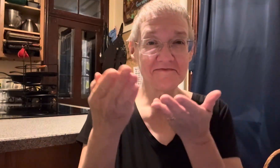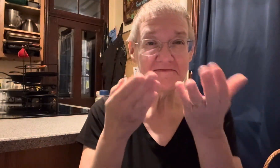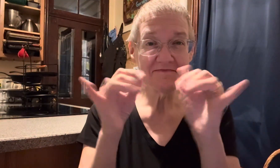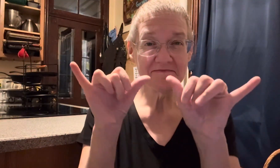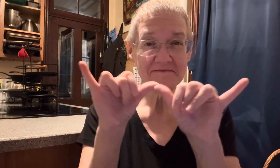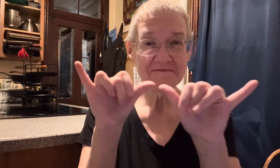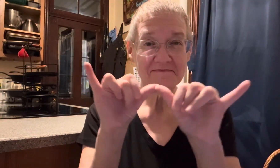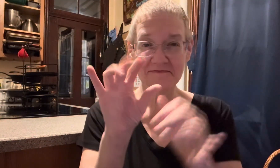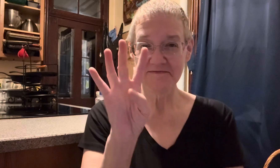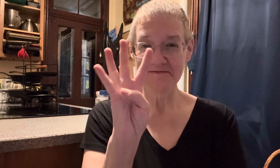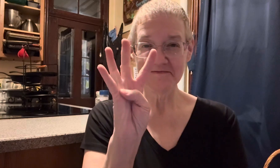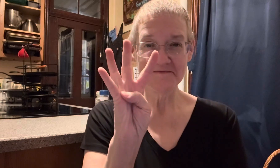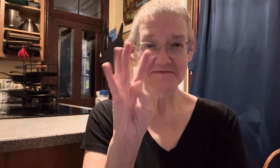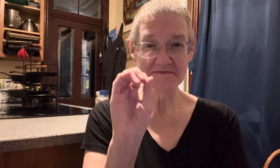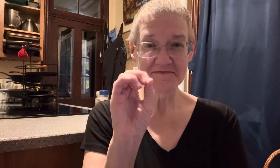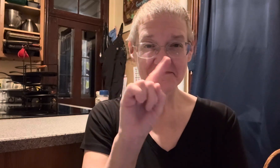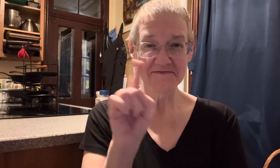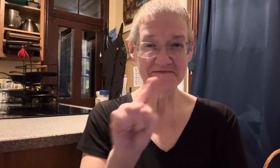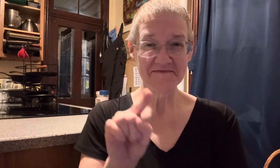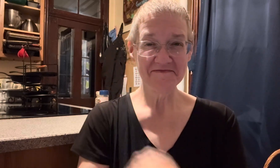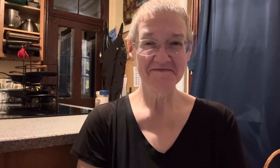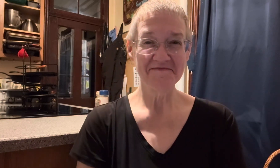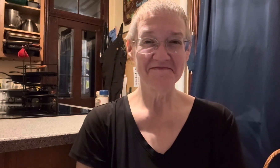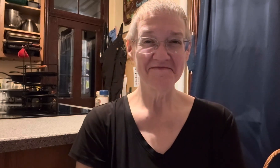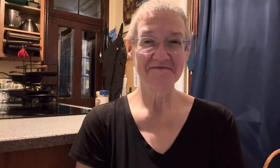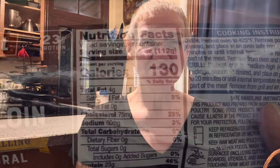One serving is 4 ounces.